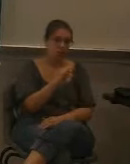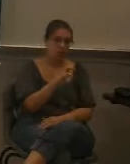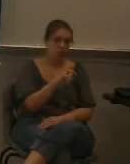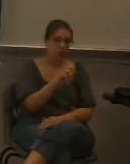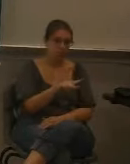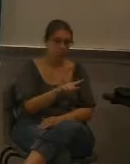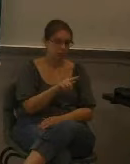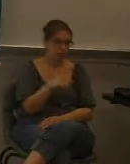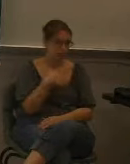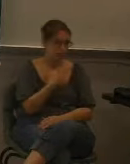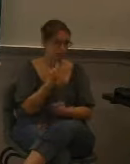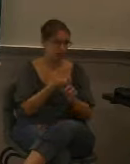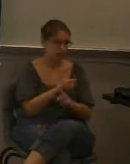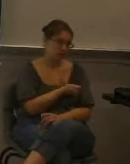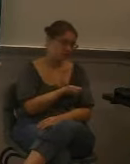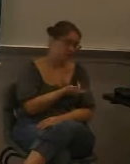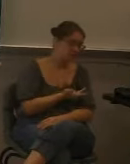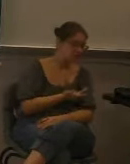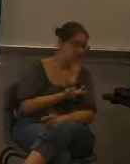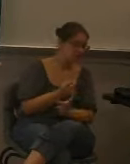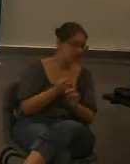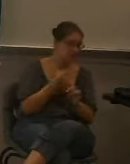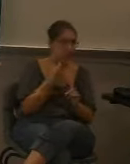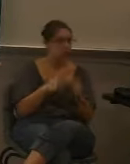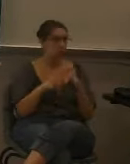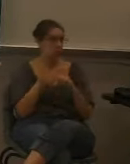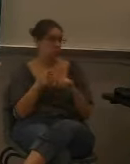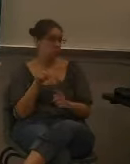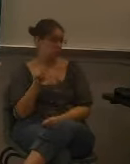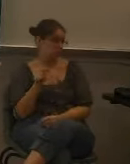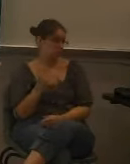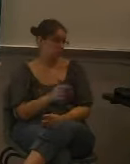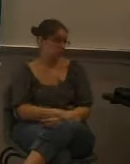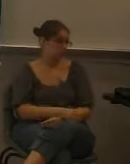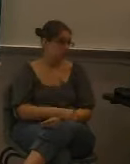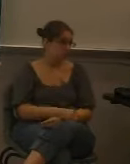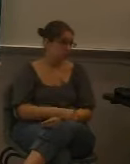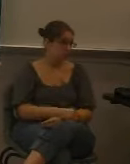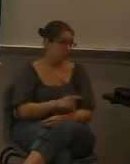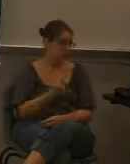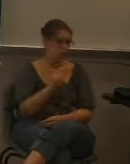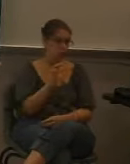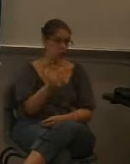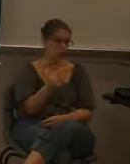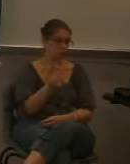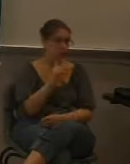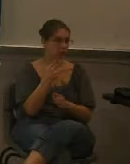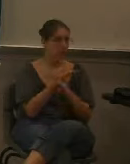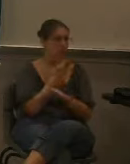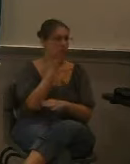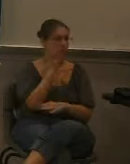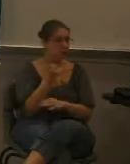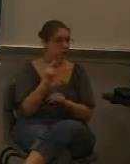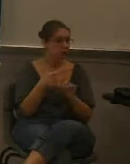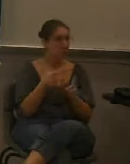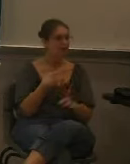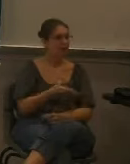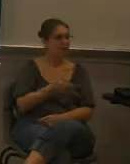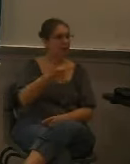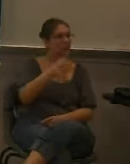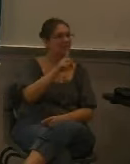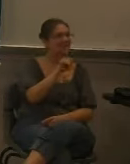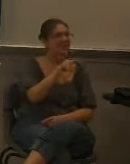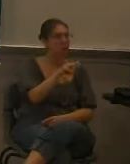species, you know, from a few to say up to 20. And the carbon is used more efficiently when there's higher diversity